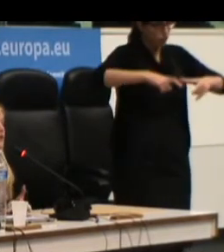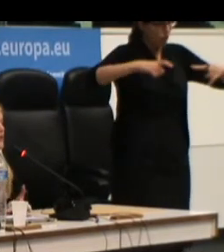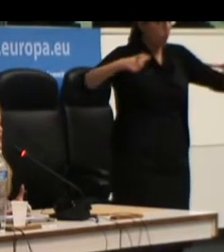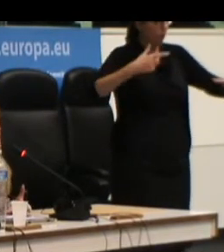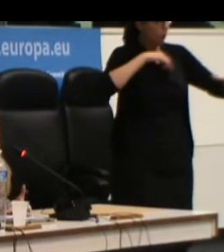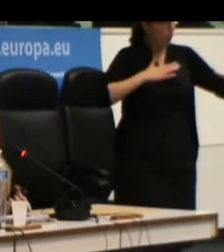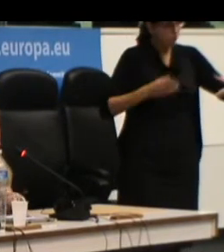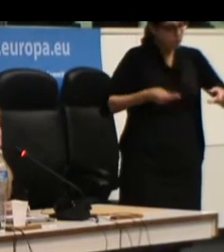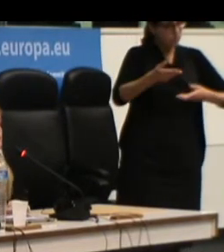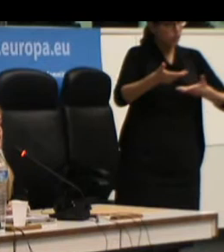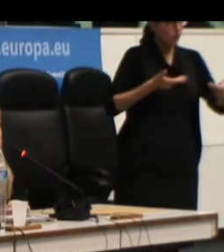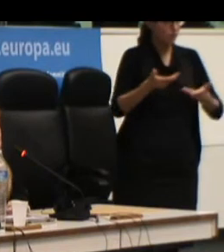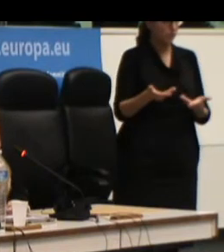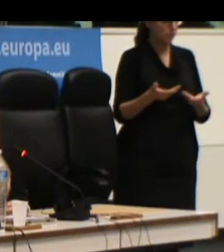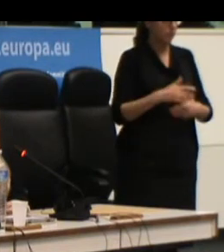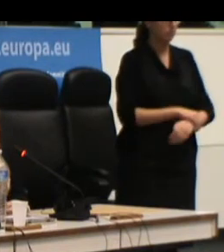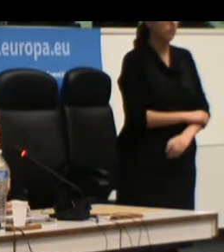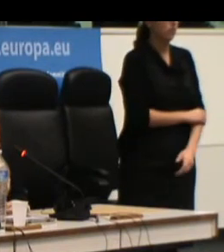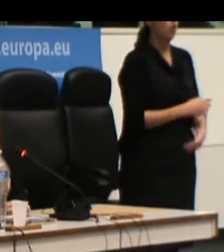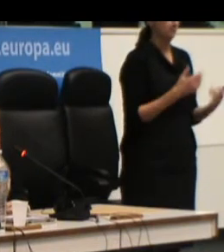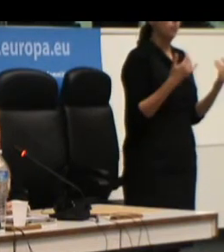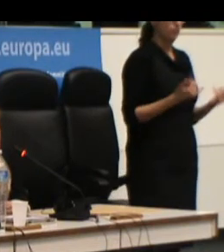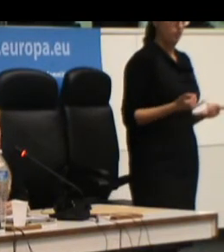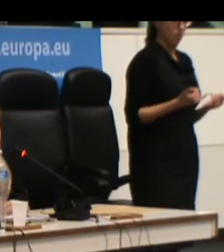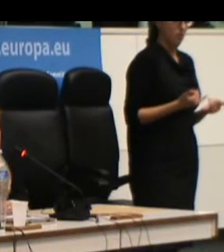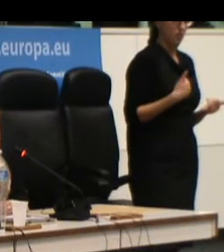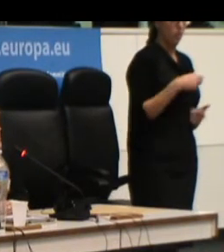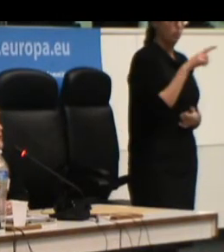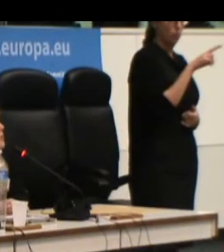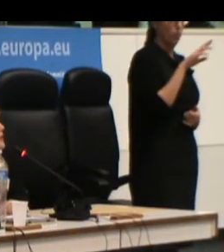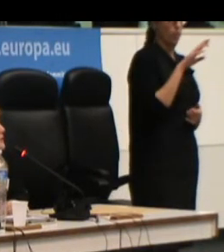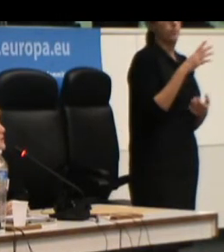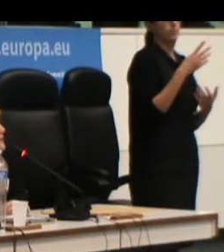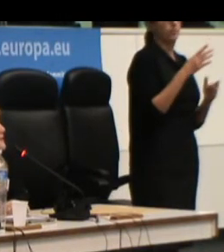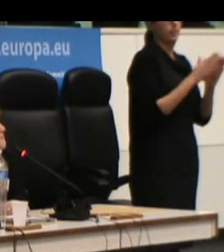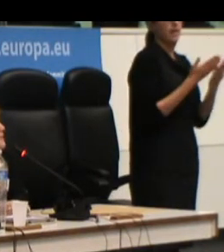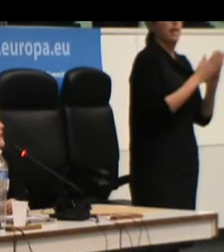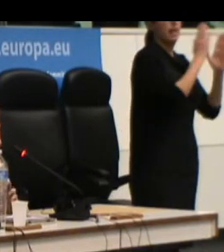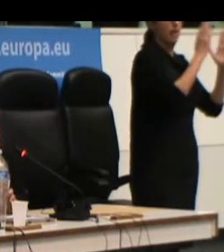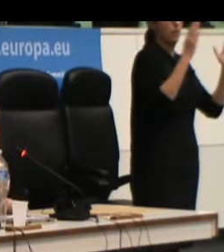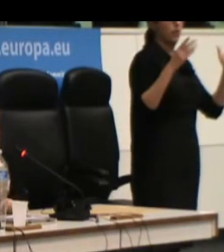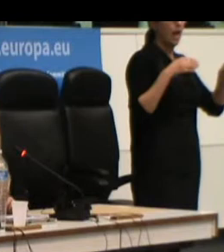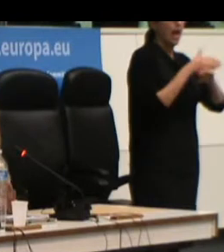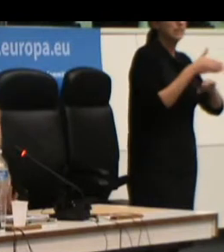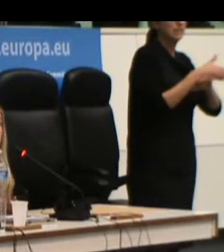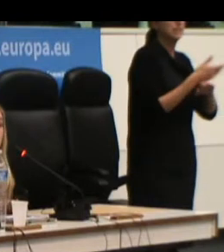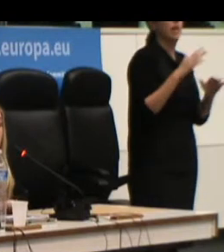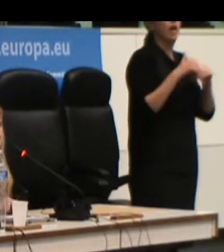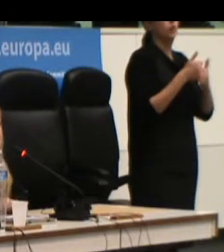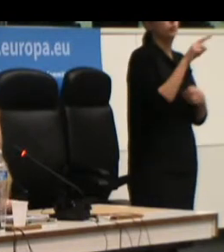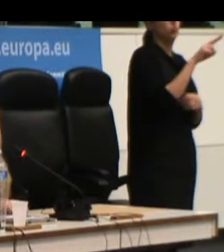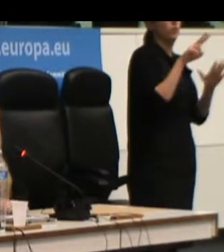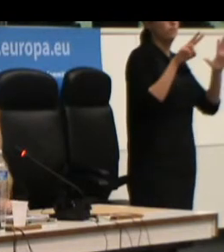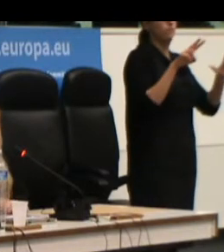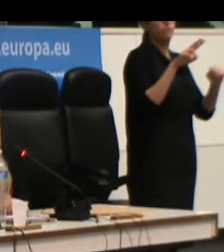Our current online offer is that we have a 24/7 library where you can access the library management system, so the catalogue, borrower